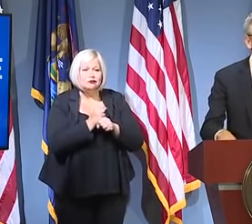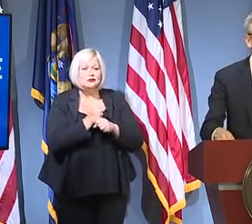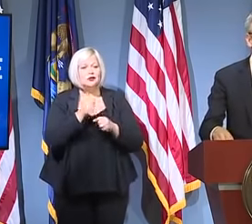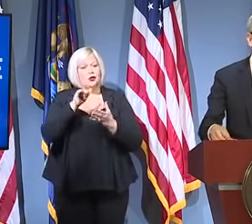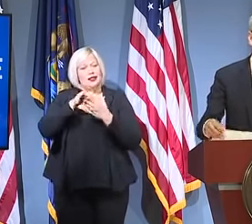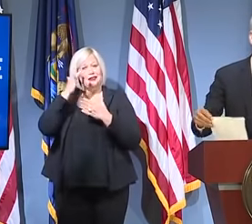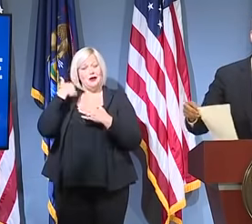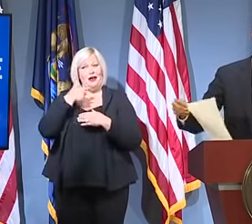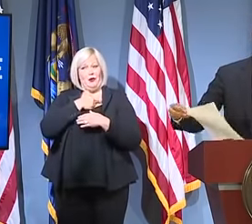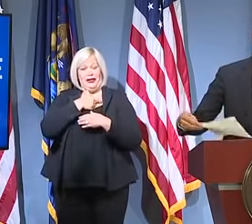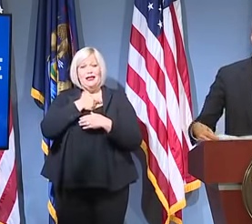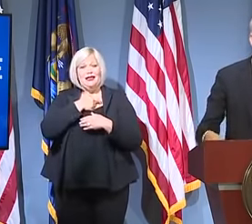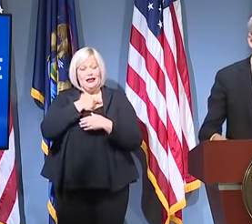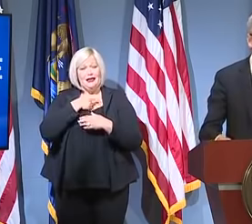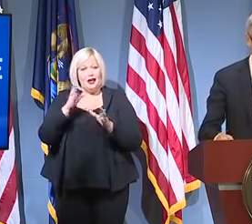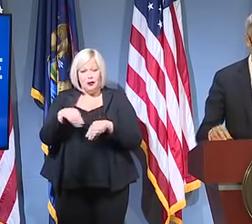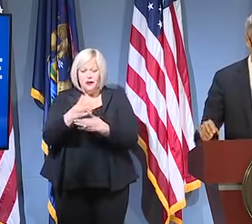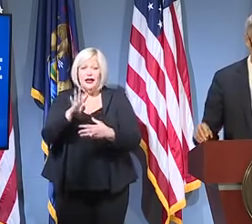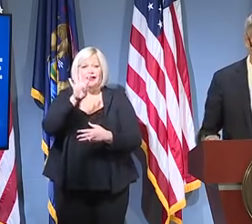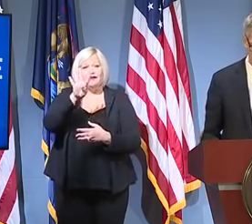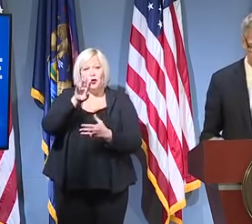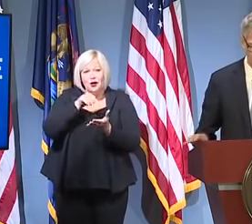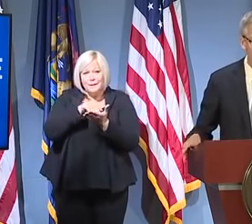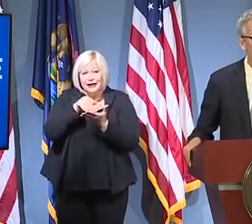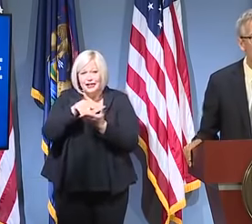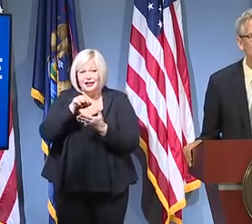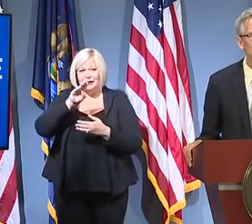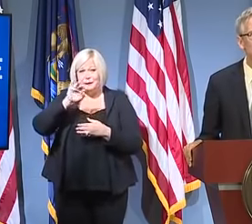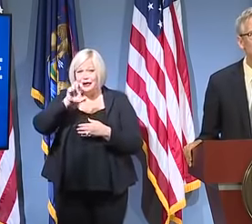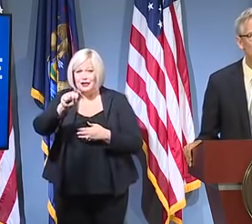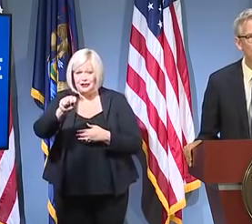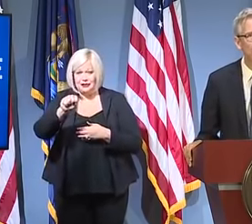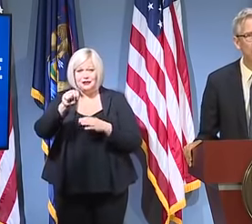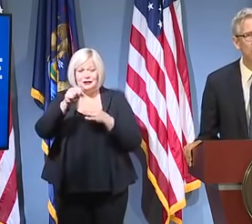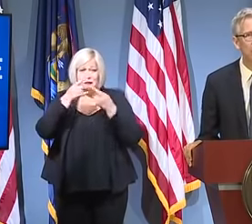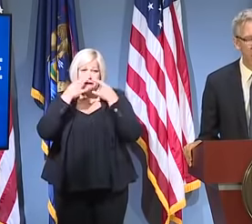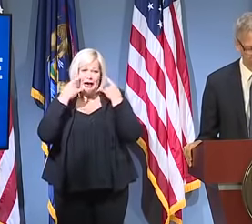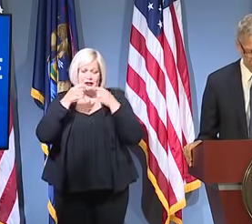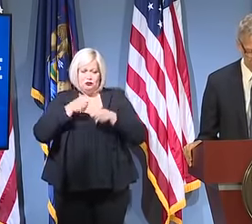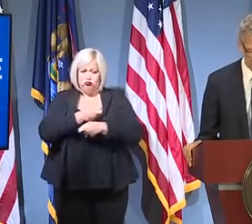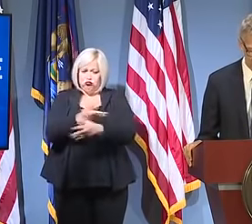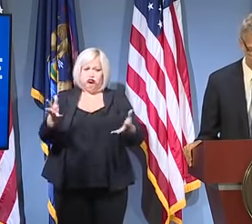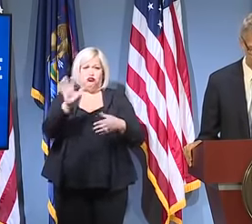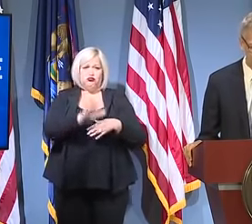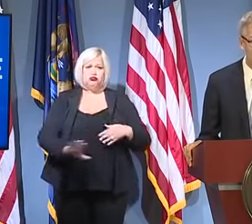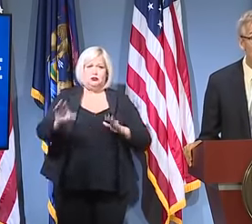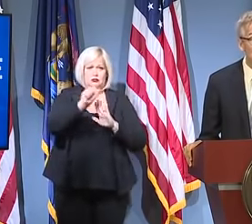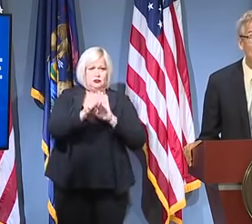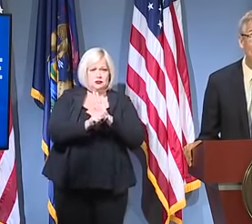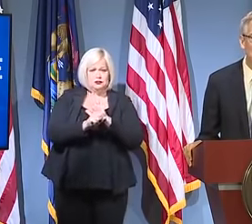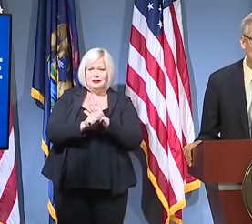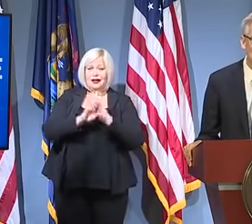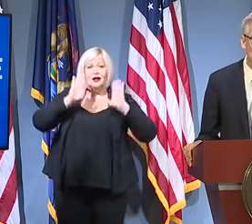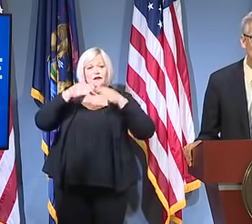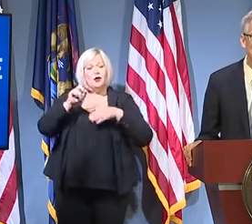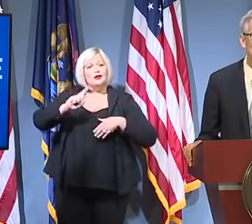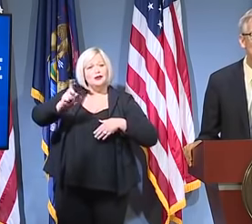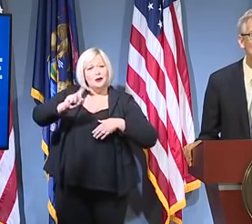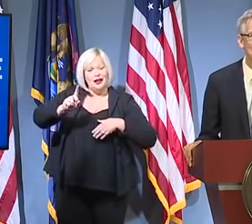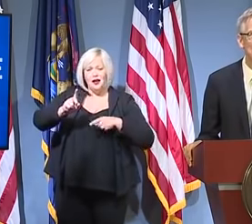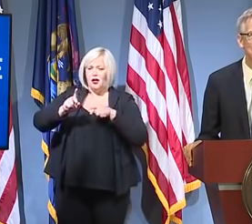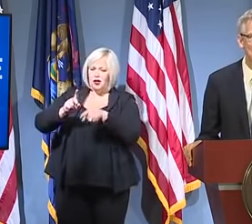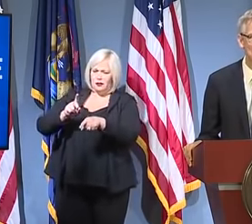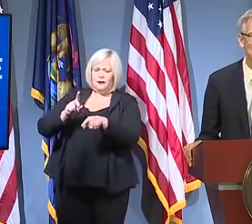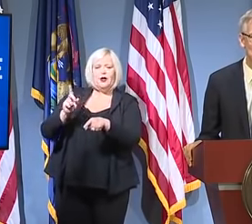most delivered directly to communities where cost and access are likeliest to be challenges. many of them being held